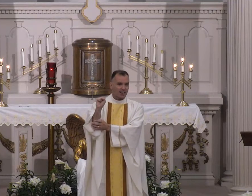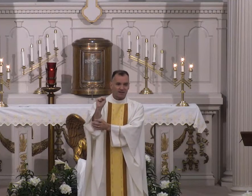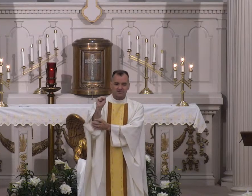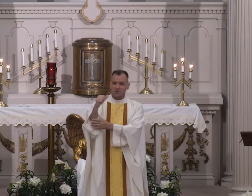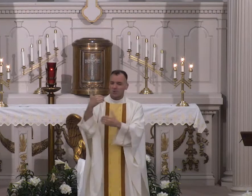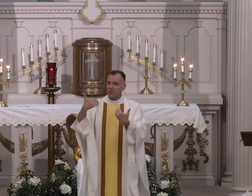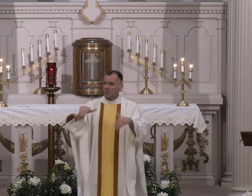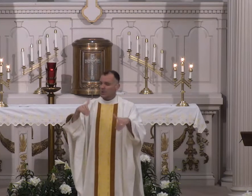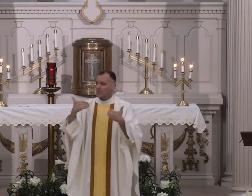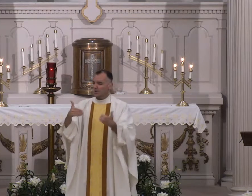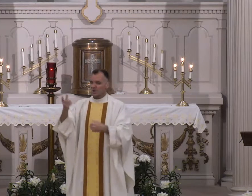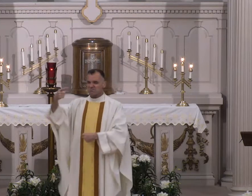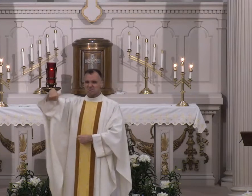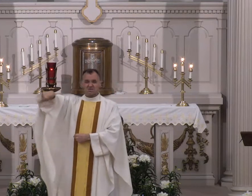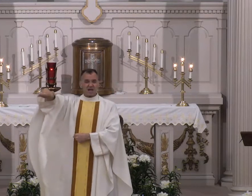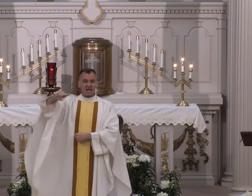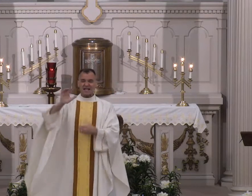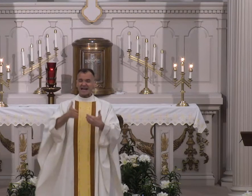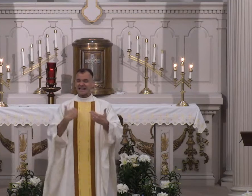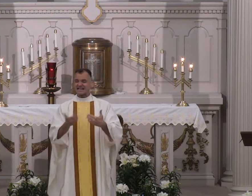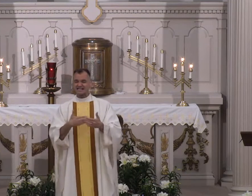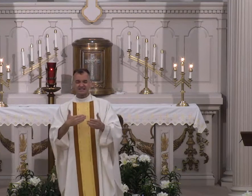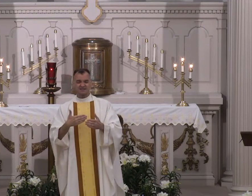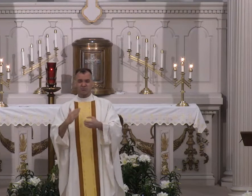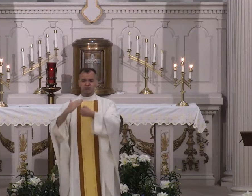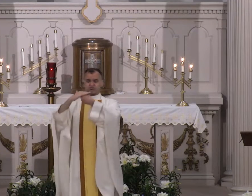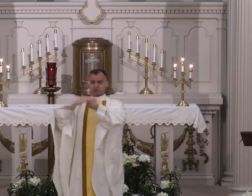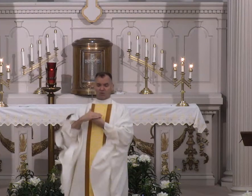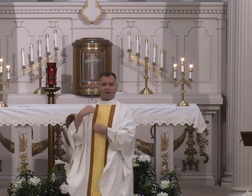is godless.